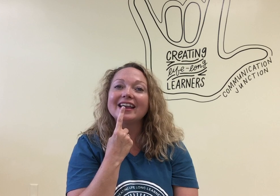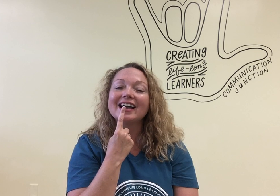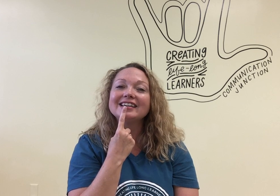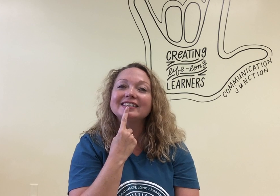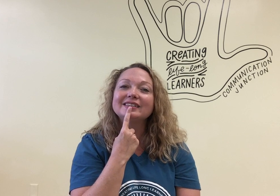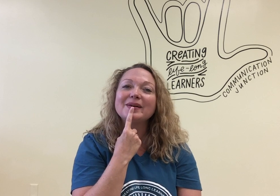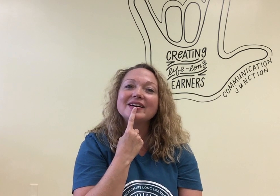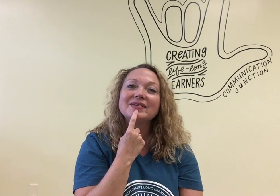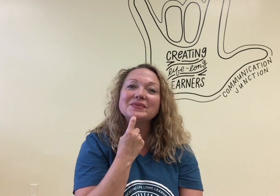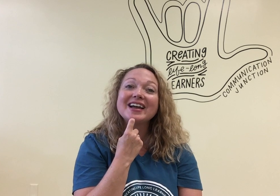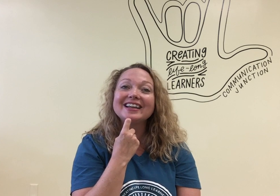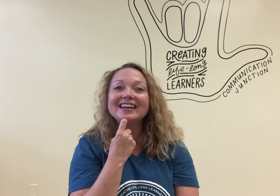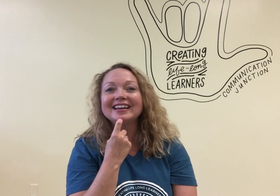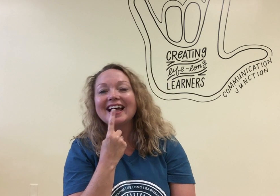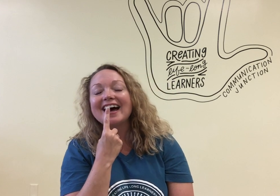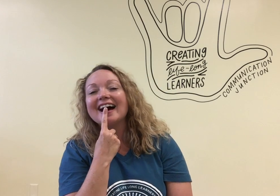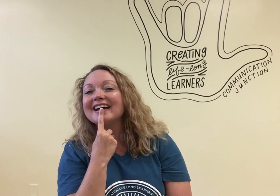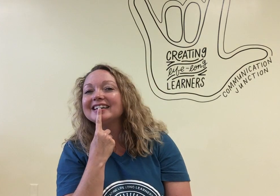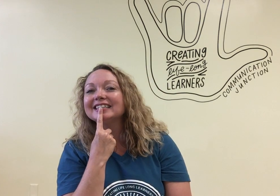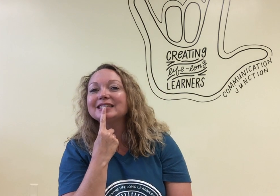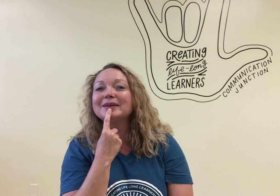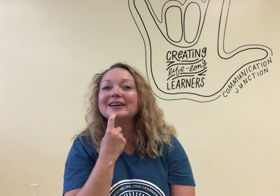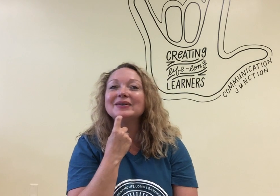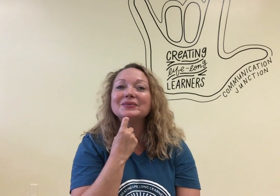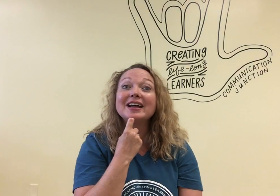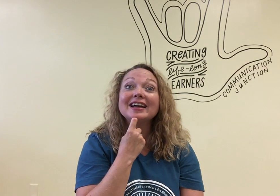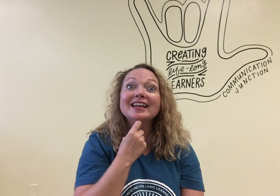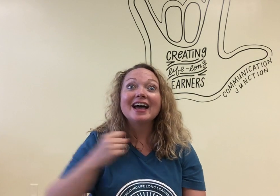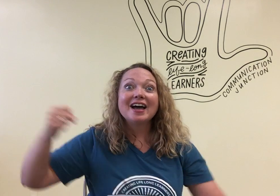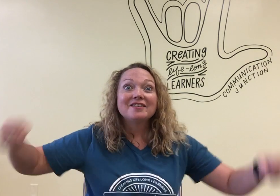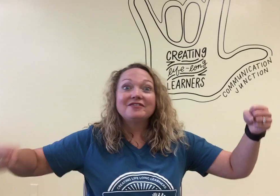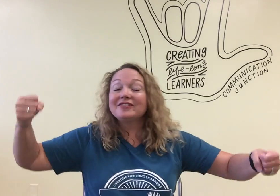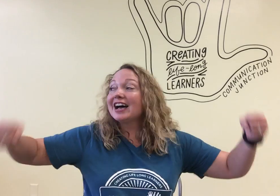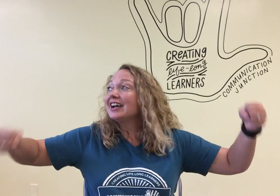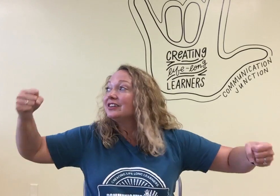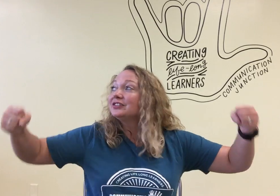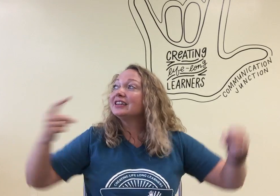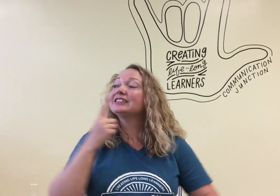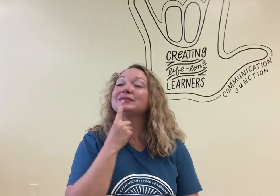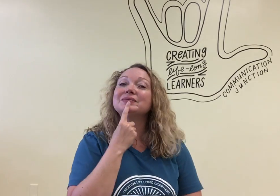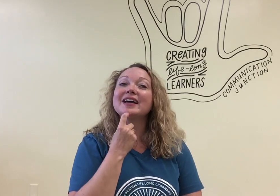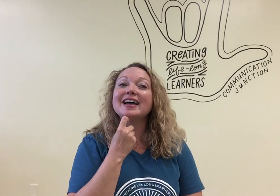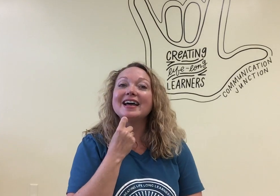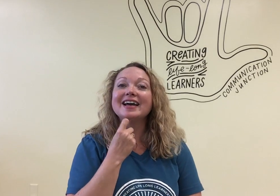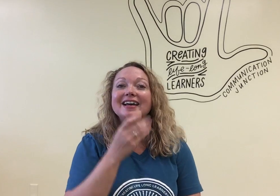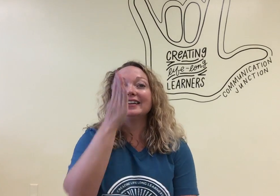I can spell red, I can spell red, fire trucks are red,